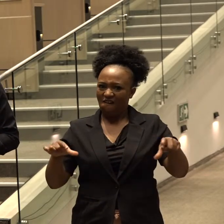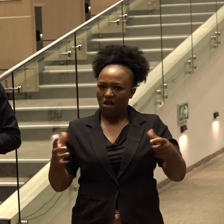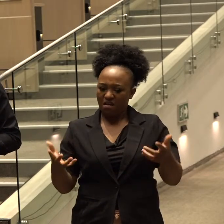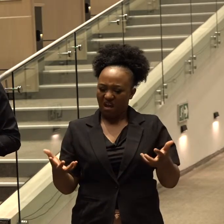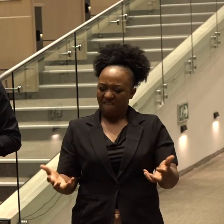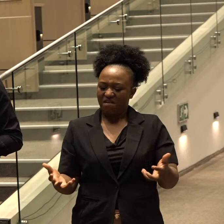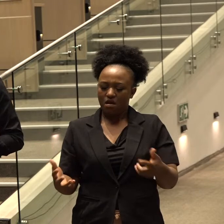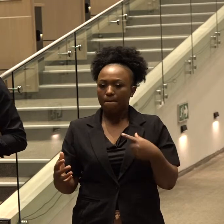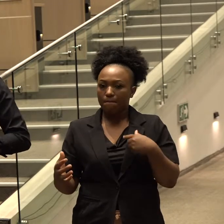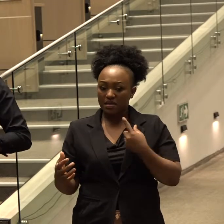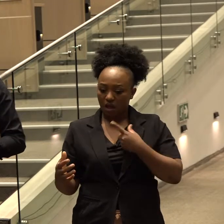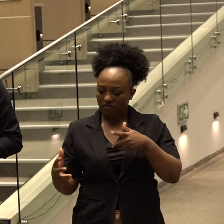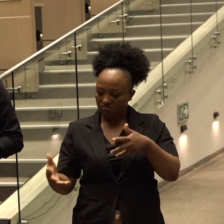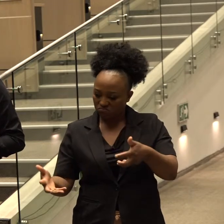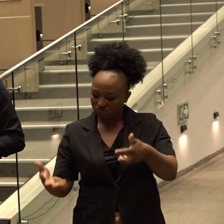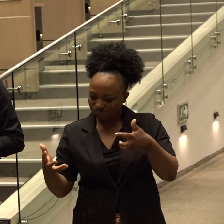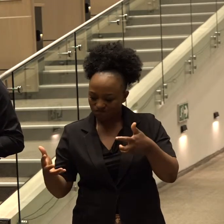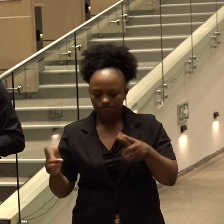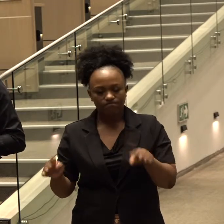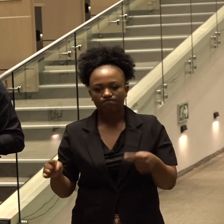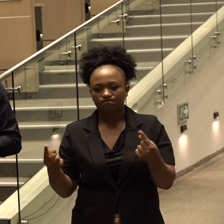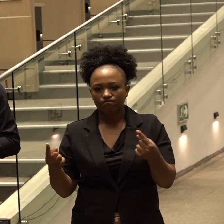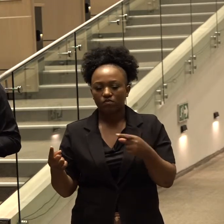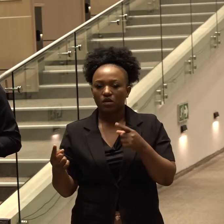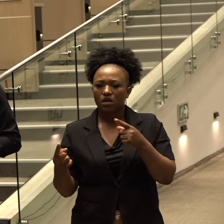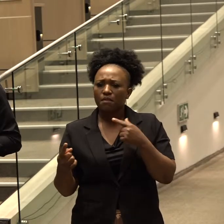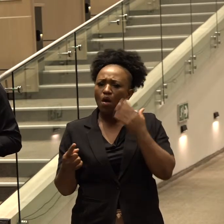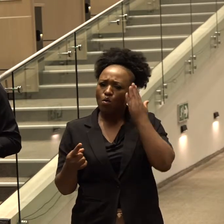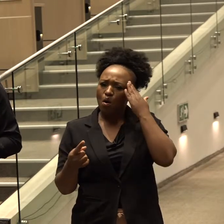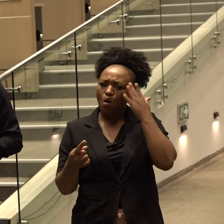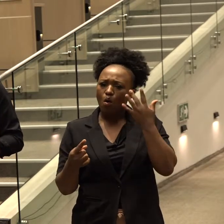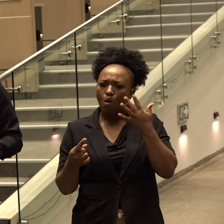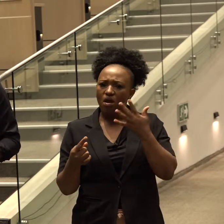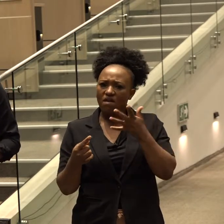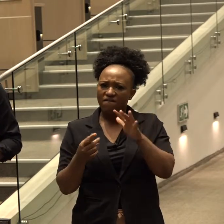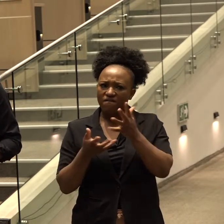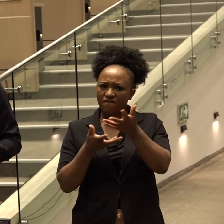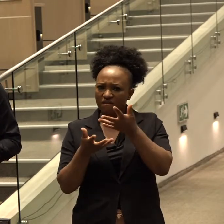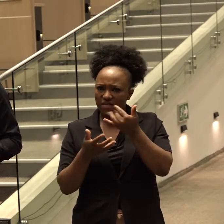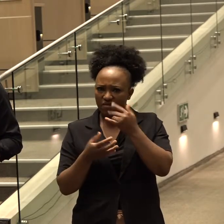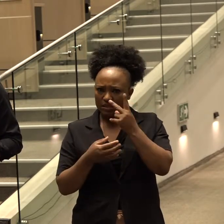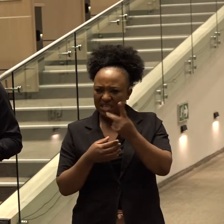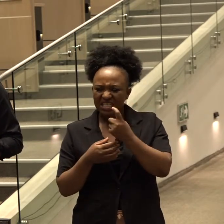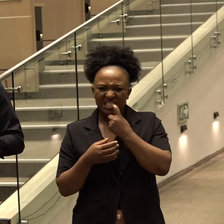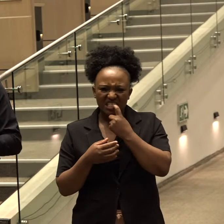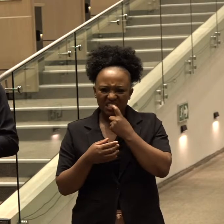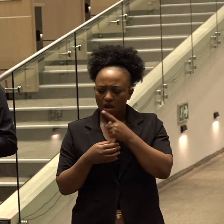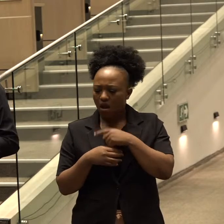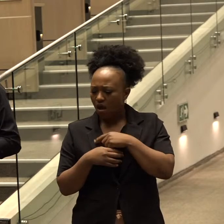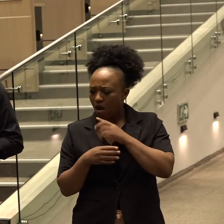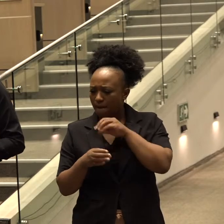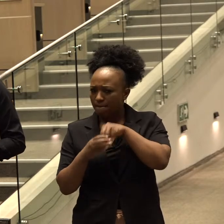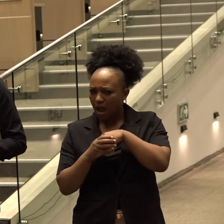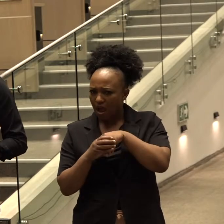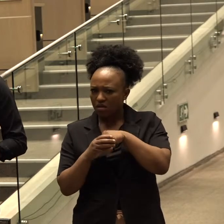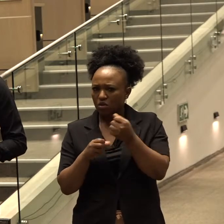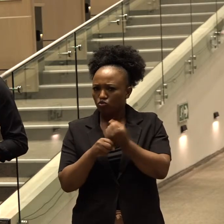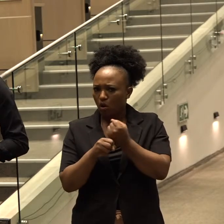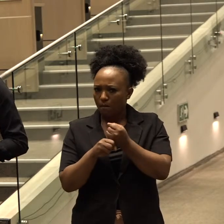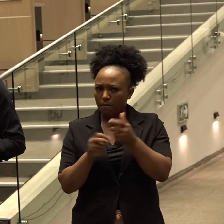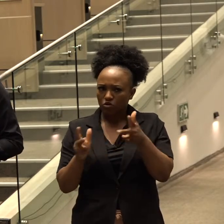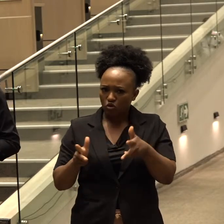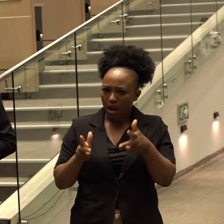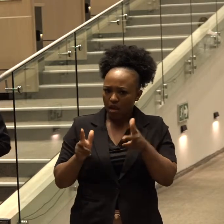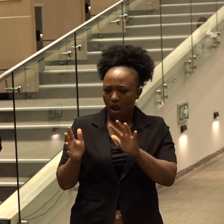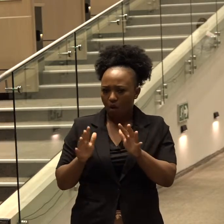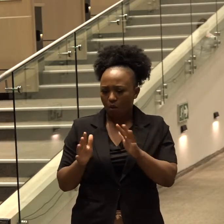but such things I would have known had we had an interaction to know that if you see a piece of Steel like this it's part of the operations of the train